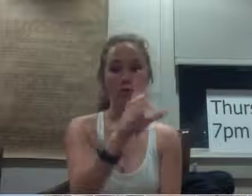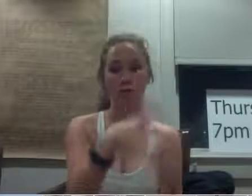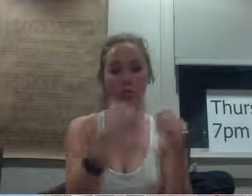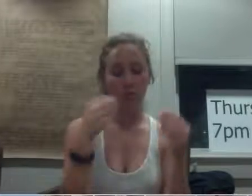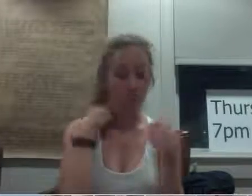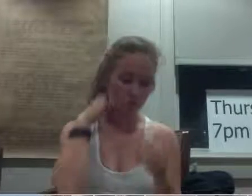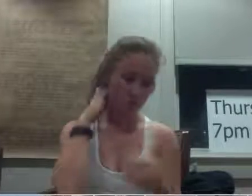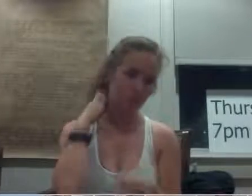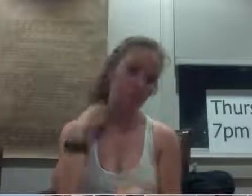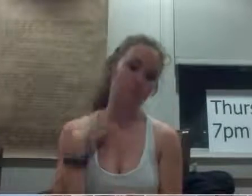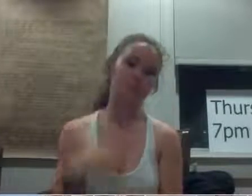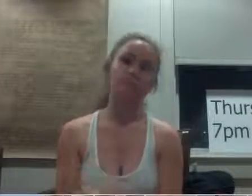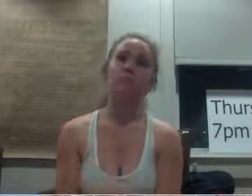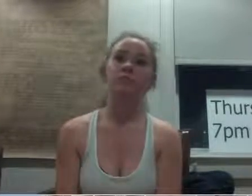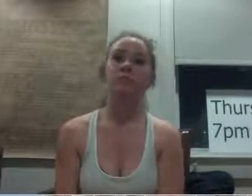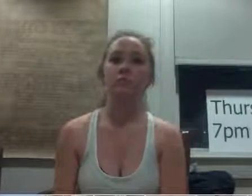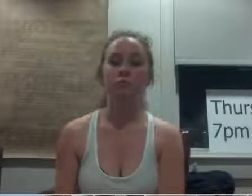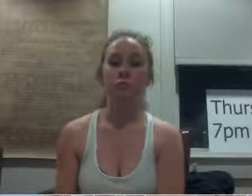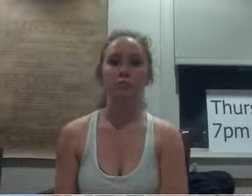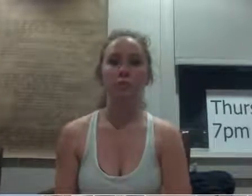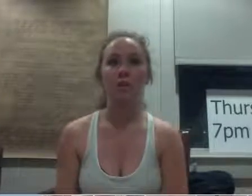So $101.